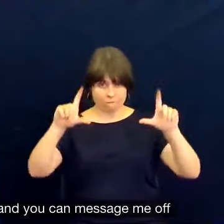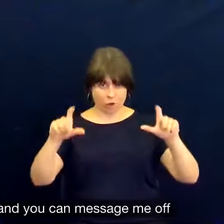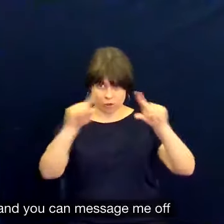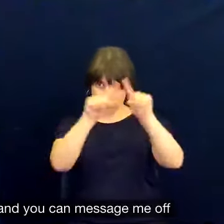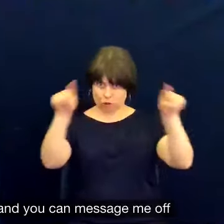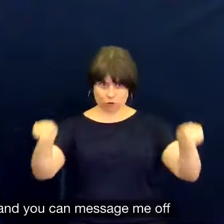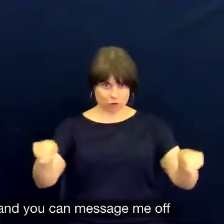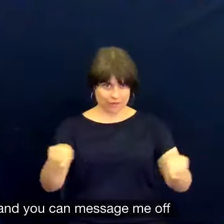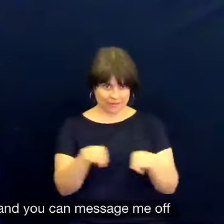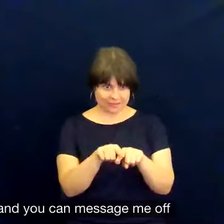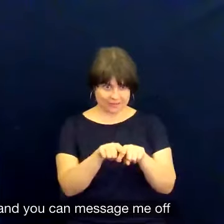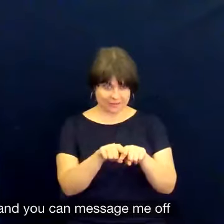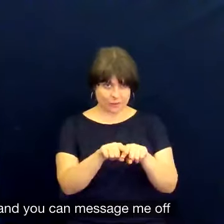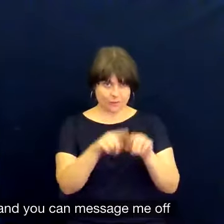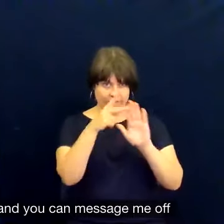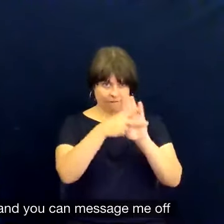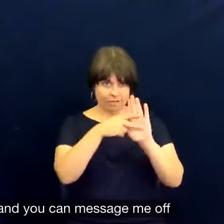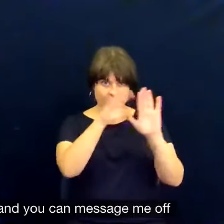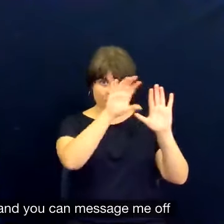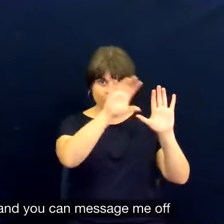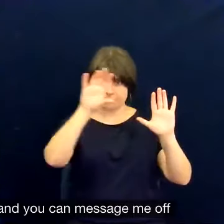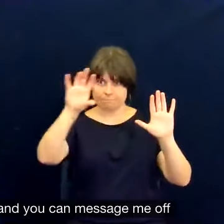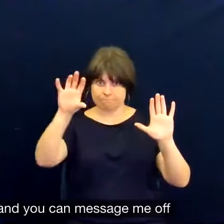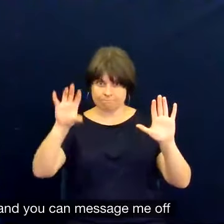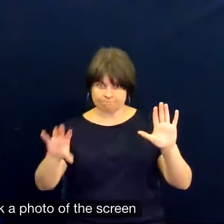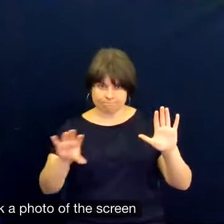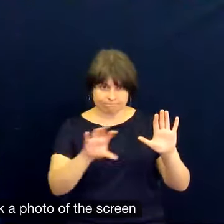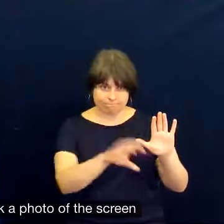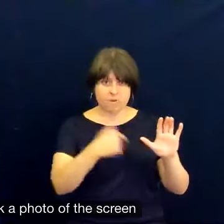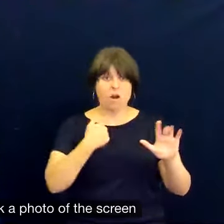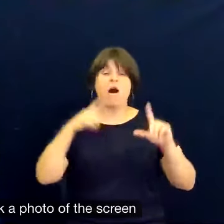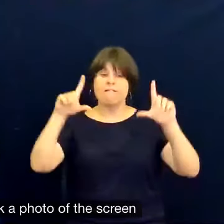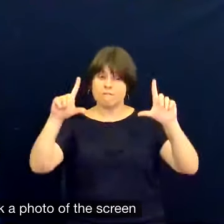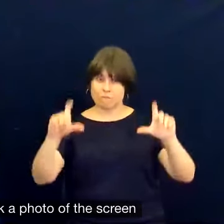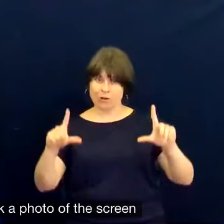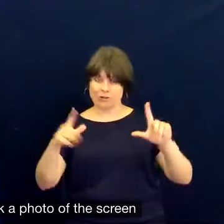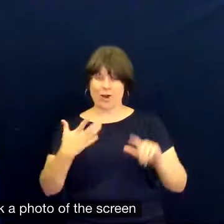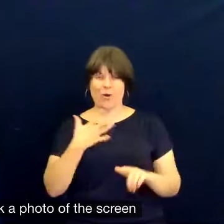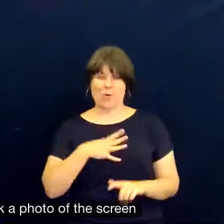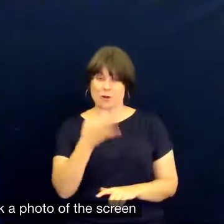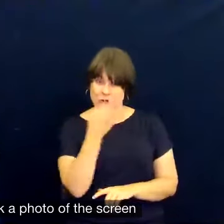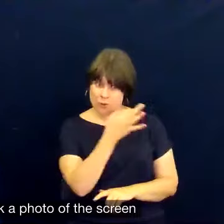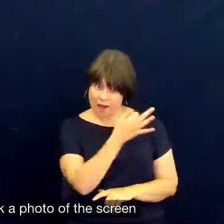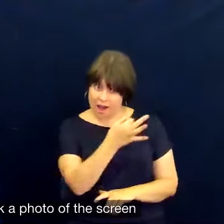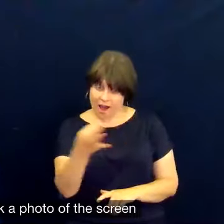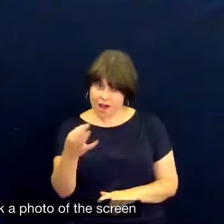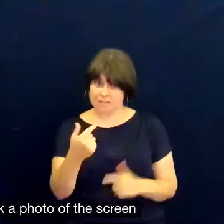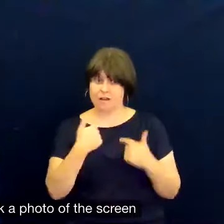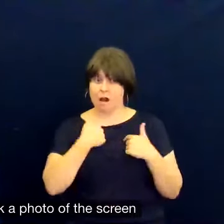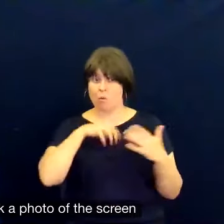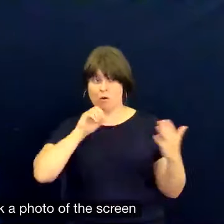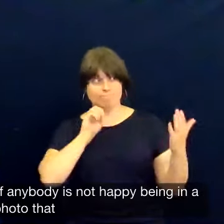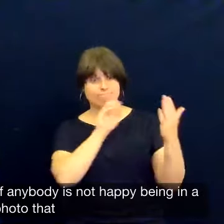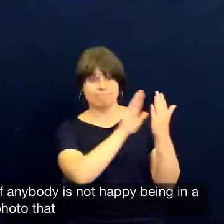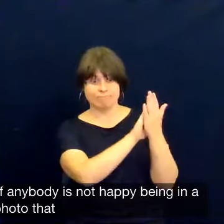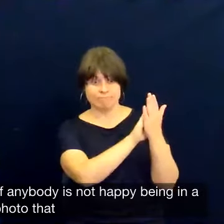screen, so I just want to check if anybody's not happy being in a photo that I put on social media.